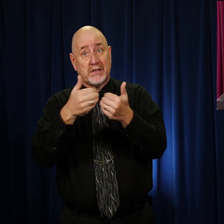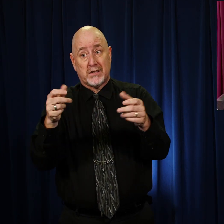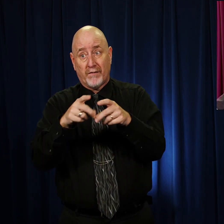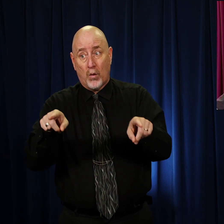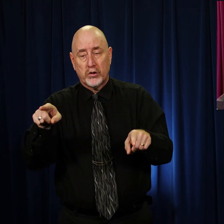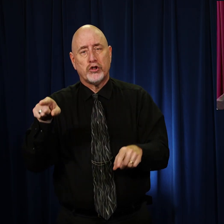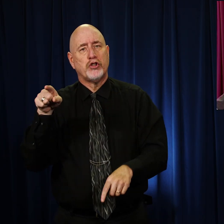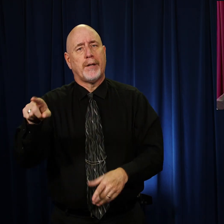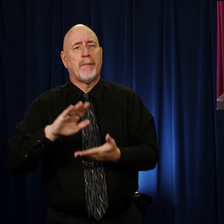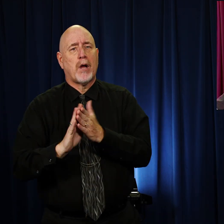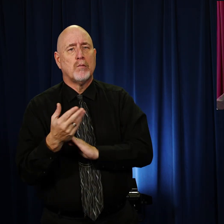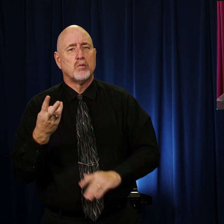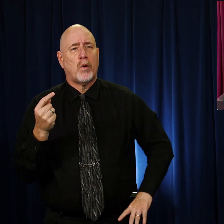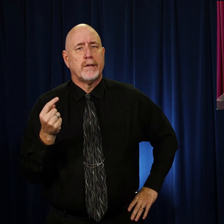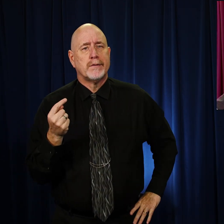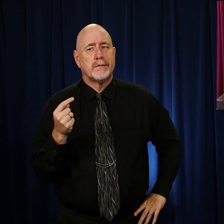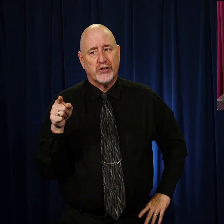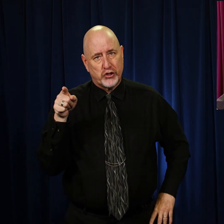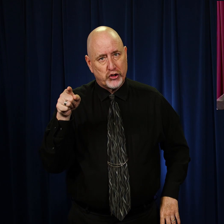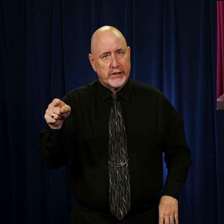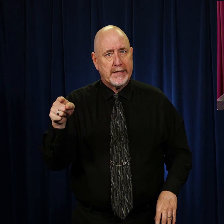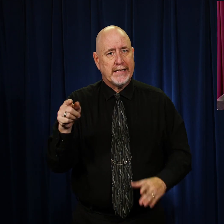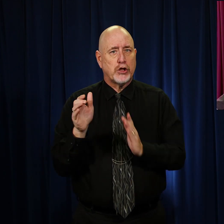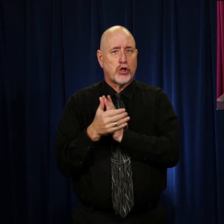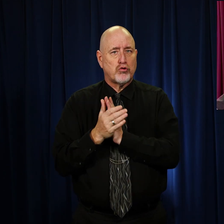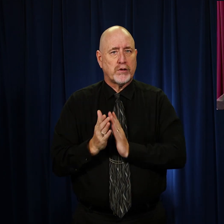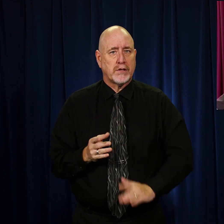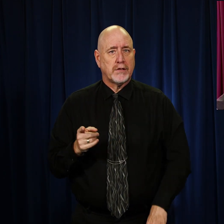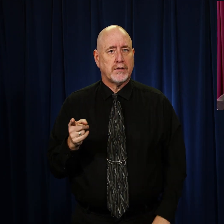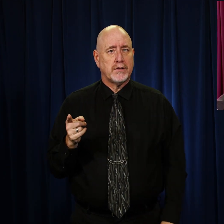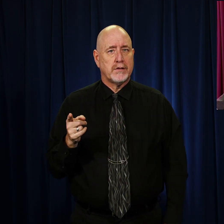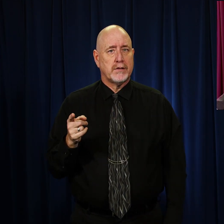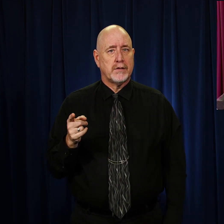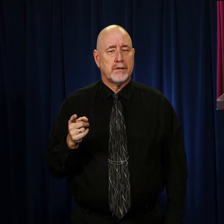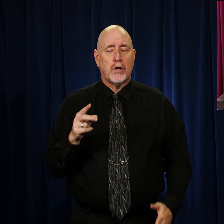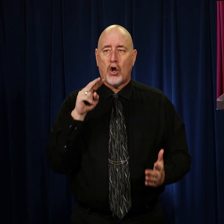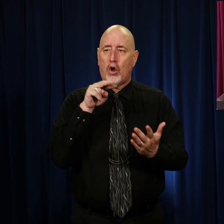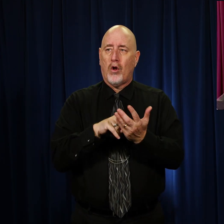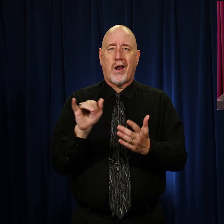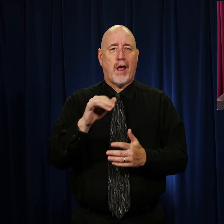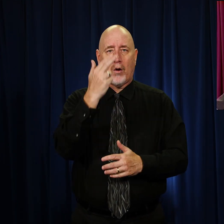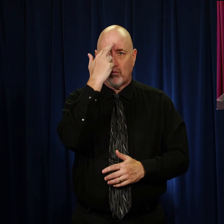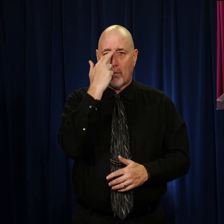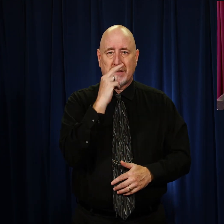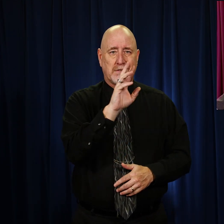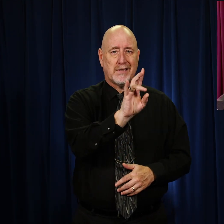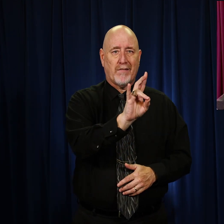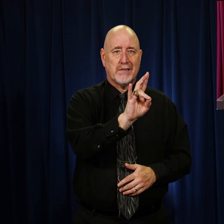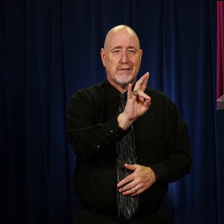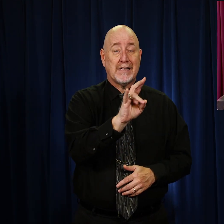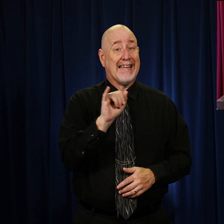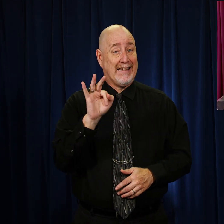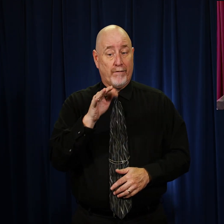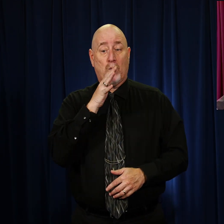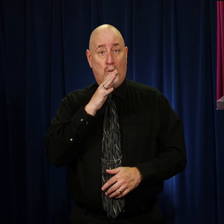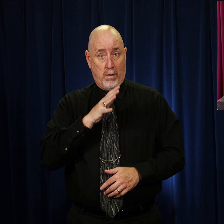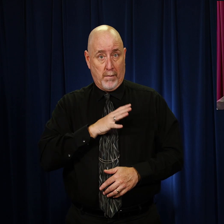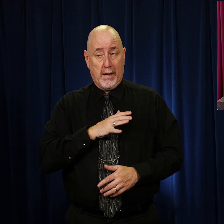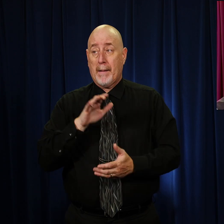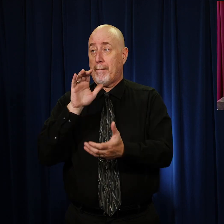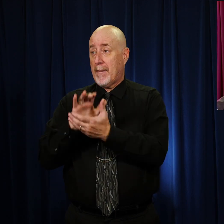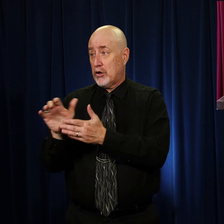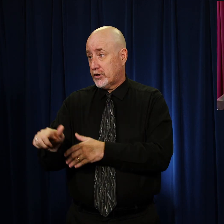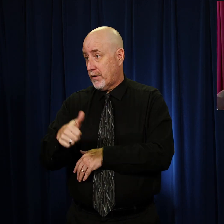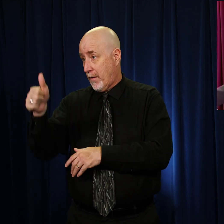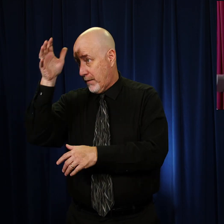does that make her? That makes her an adulteress. We look at passages like Romans chapter 7. If a woman